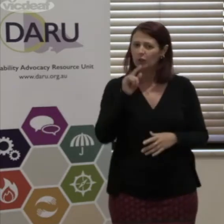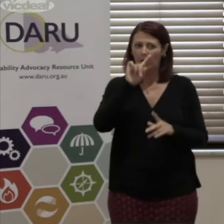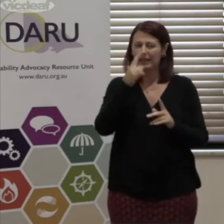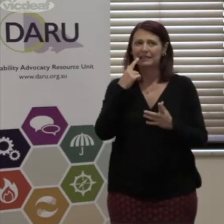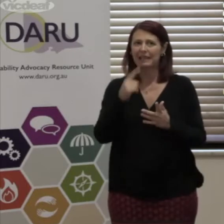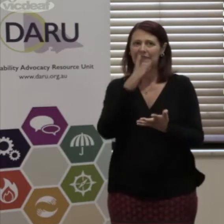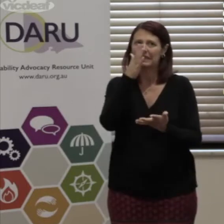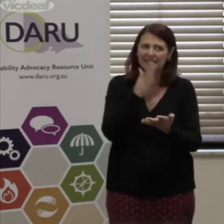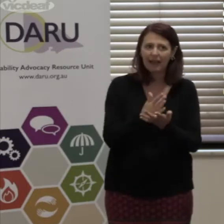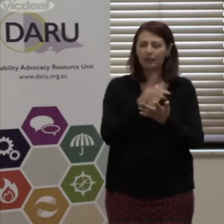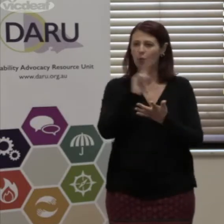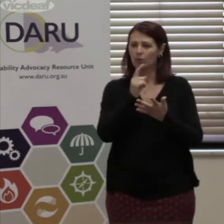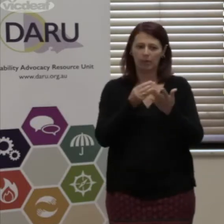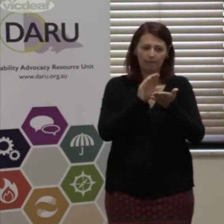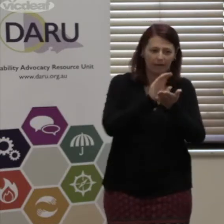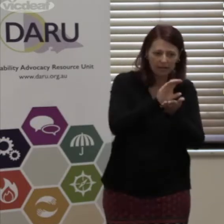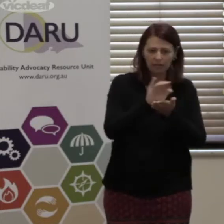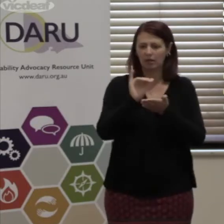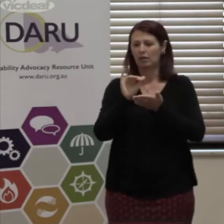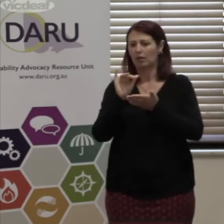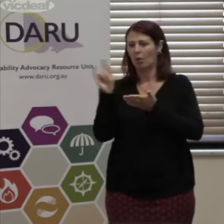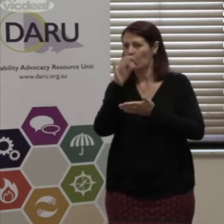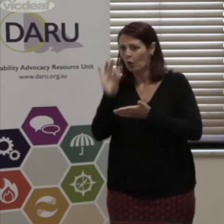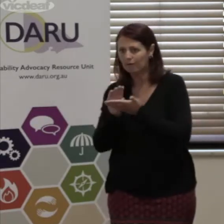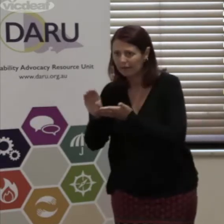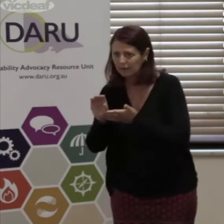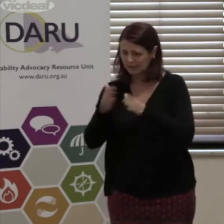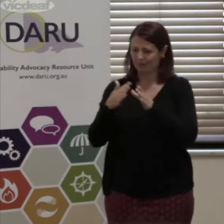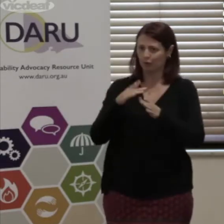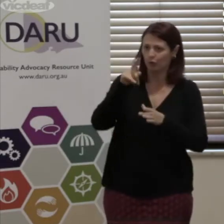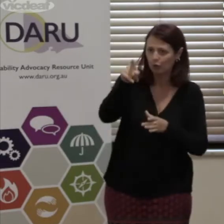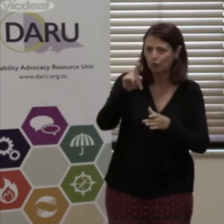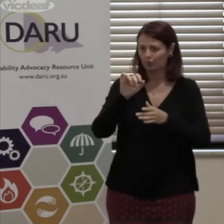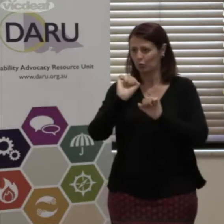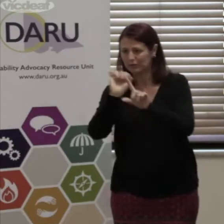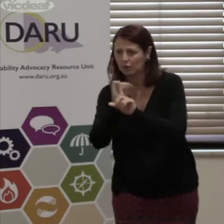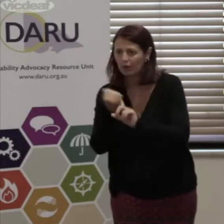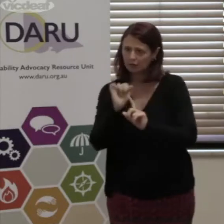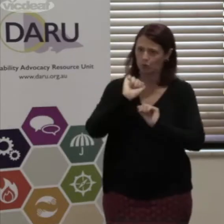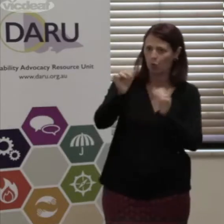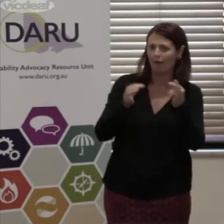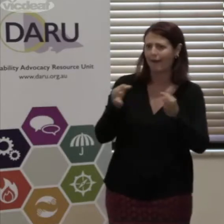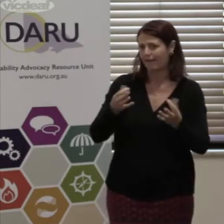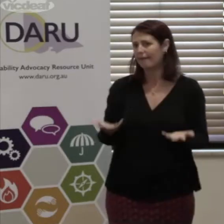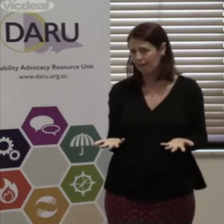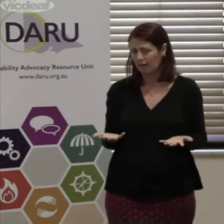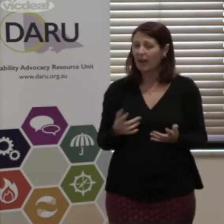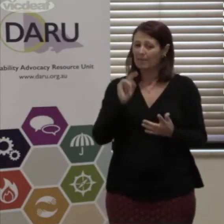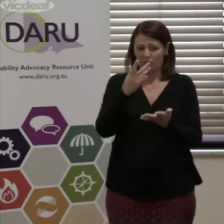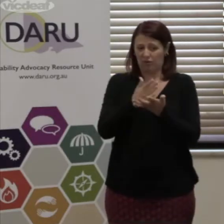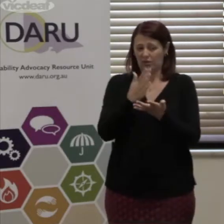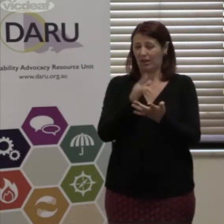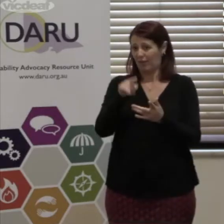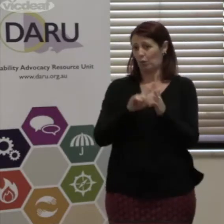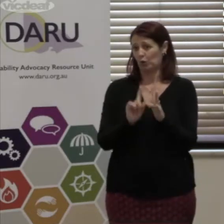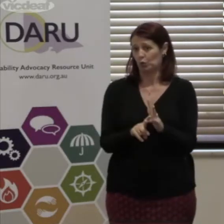be funded and not funded, because it depends on you and your situation and what happens in the plan, but basically that's what they